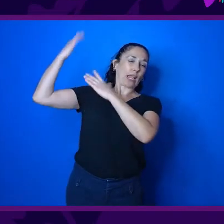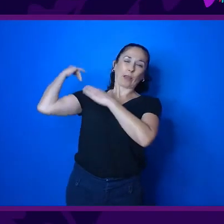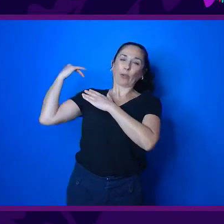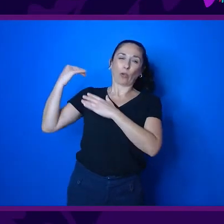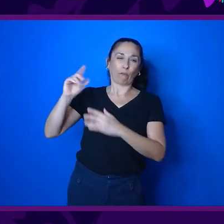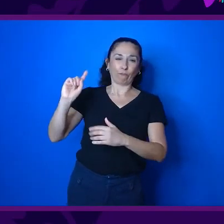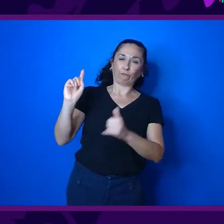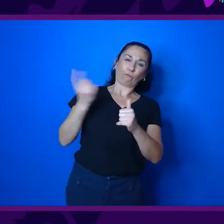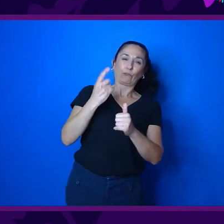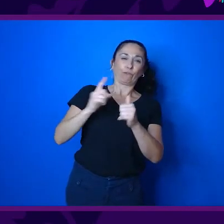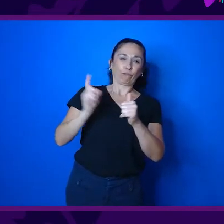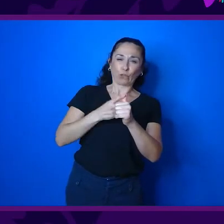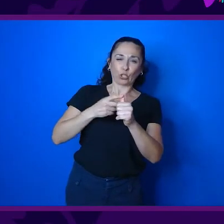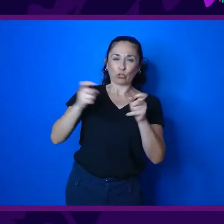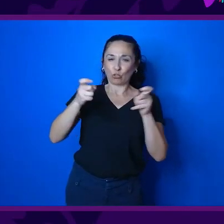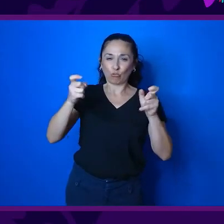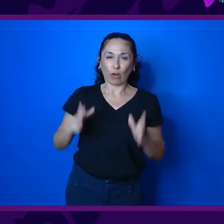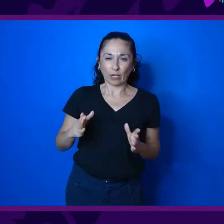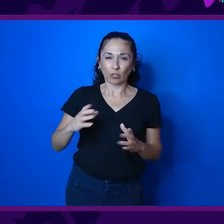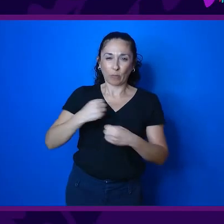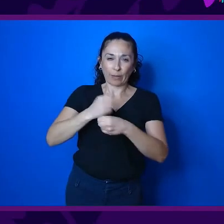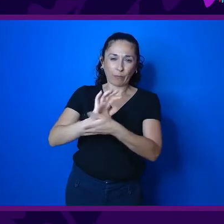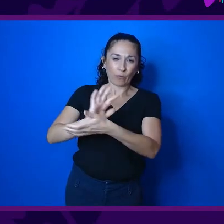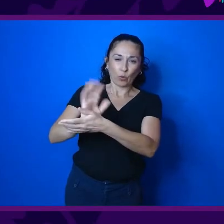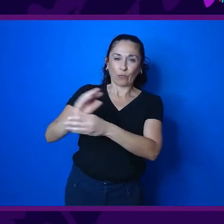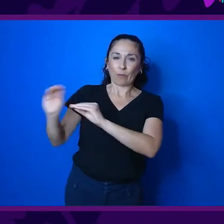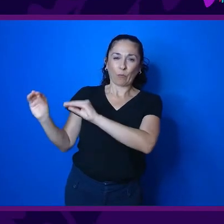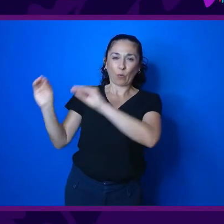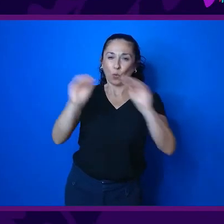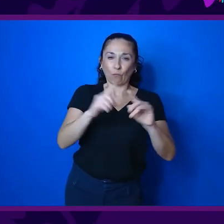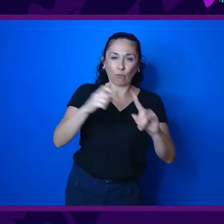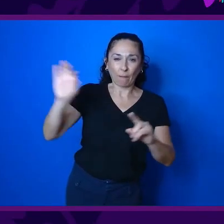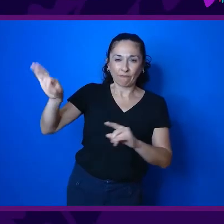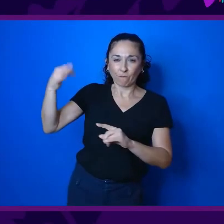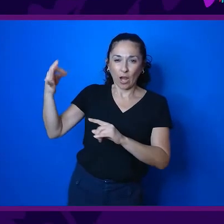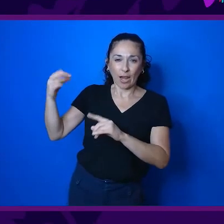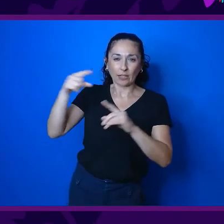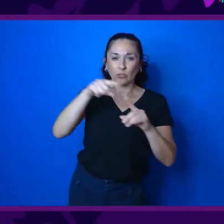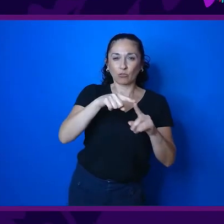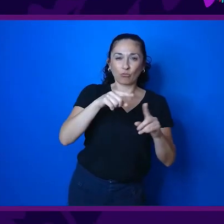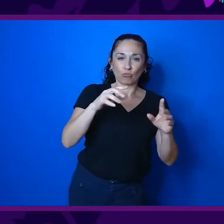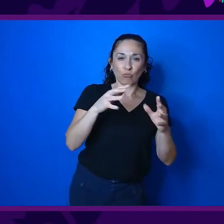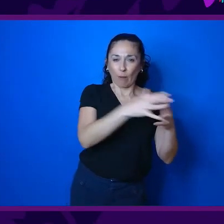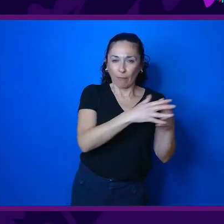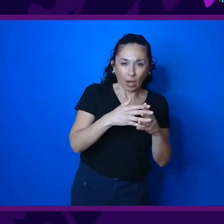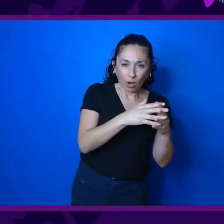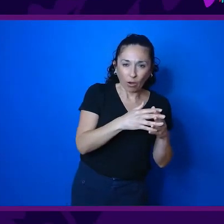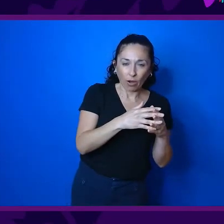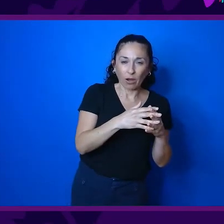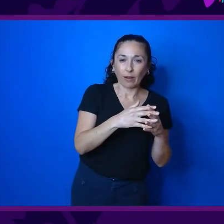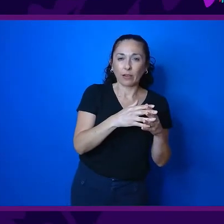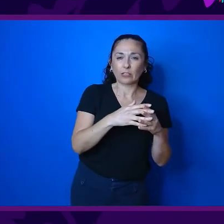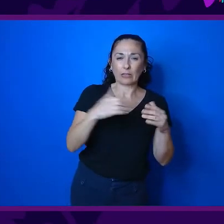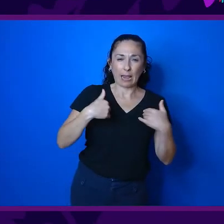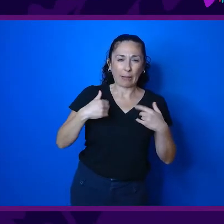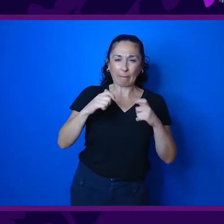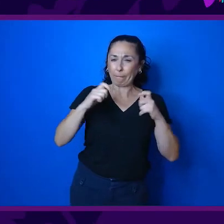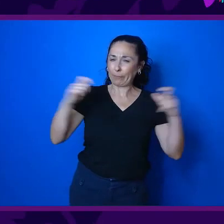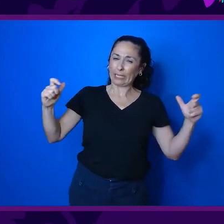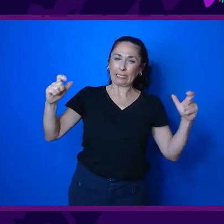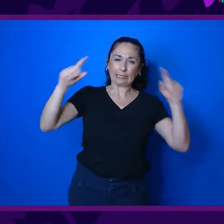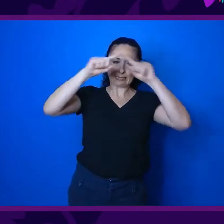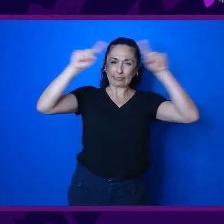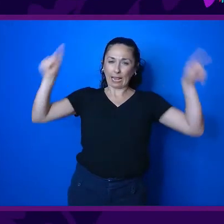film studio when she moved from France to America. And she had this big sign in her place that said, "Be